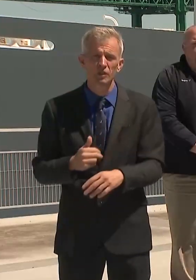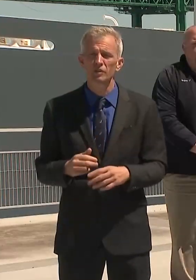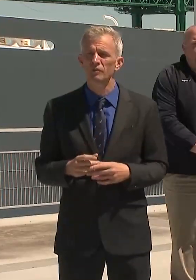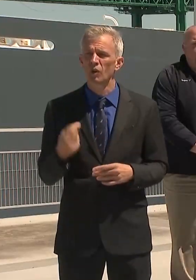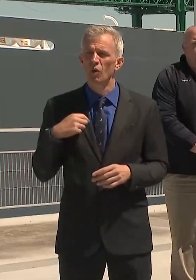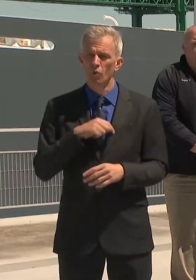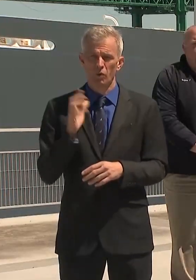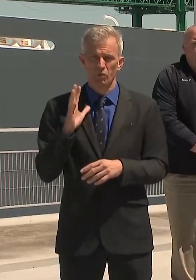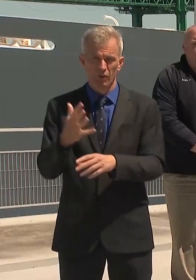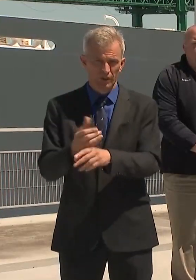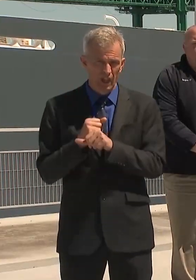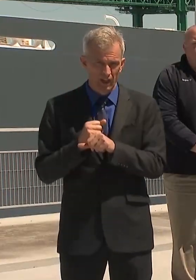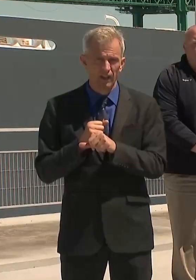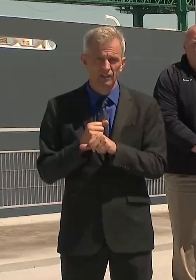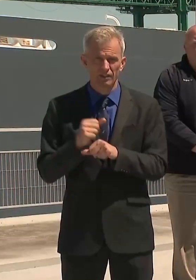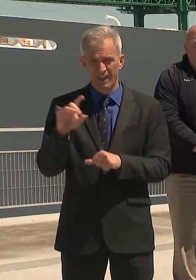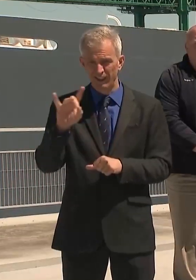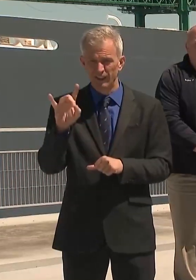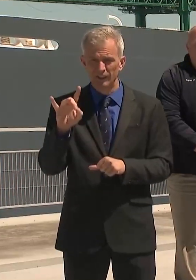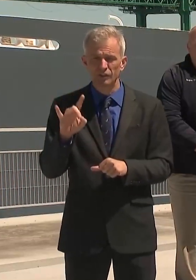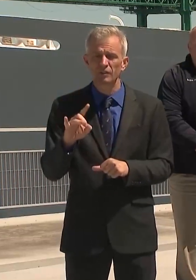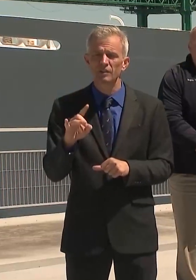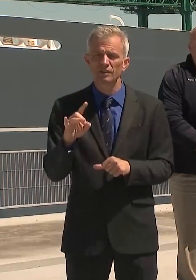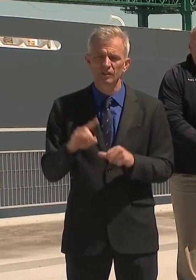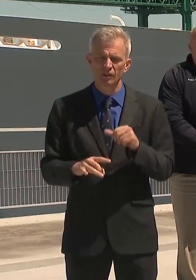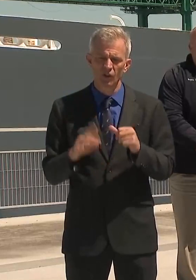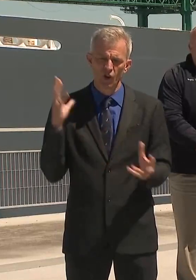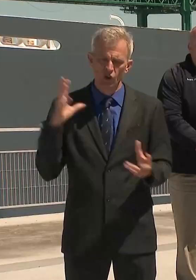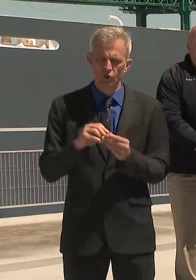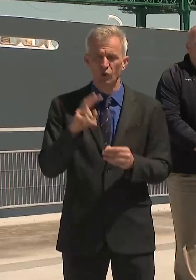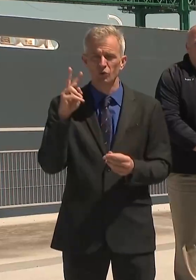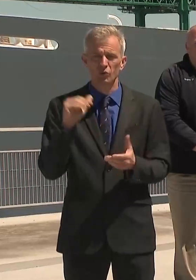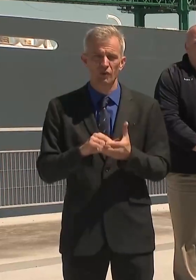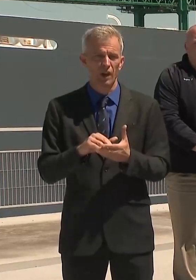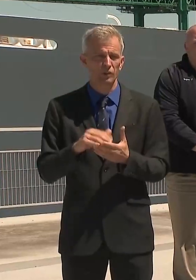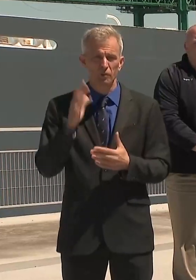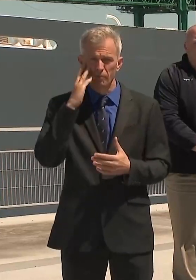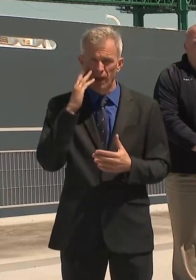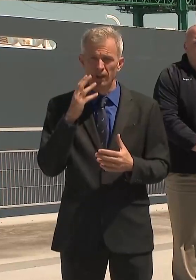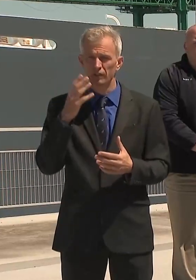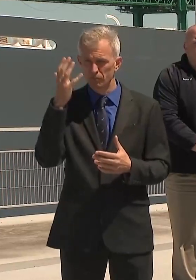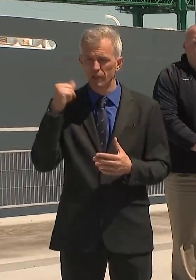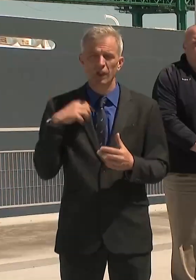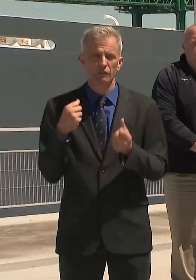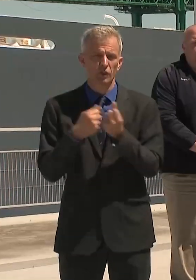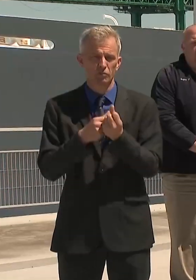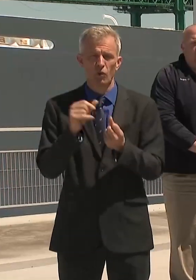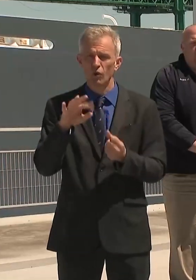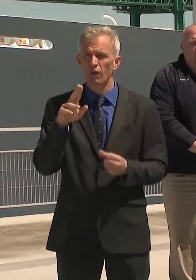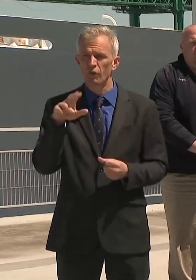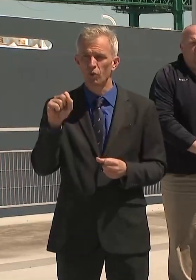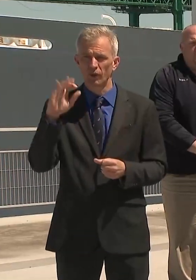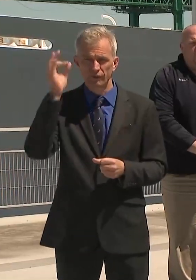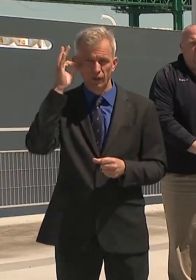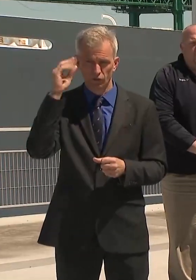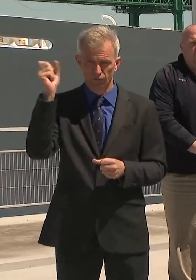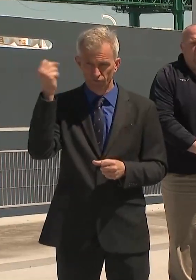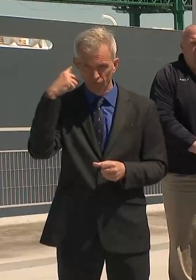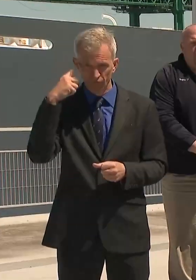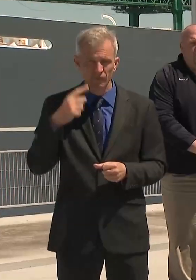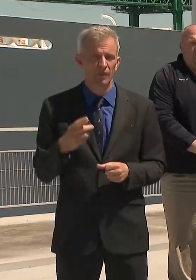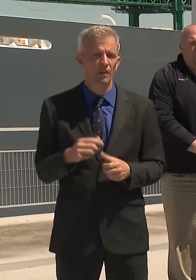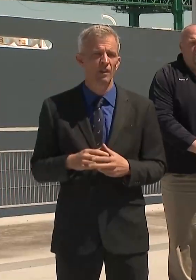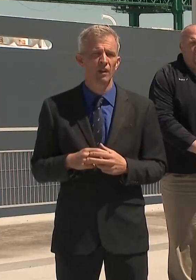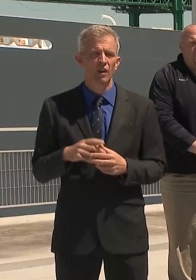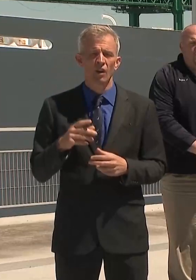those sites, 2,000 rooms. Because of the support of the administration, those sites are going up. 2 of them will be operational within